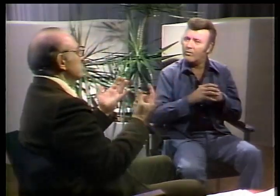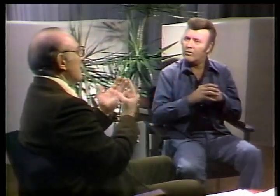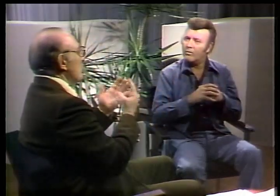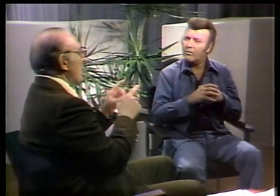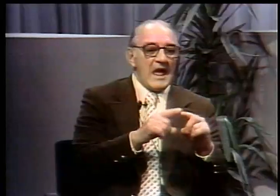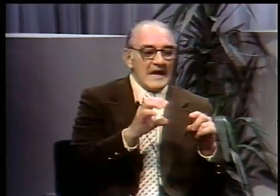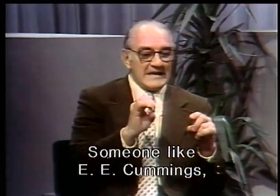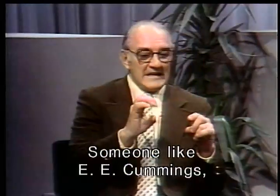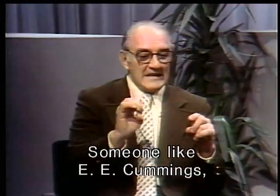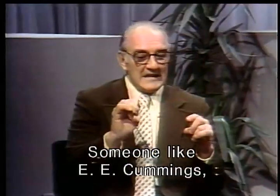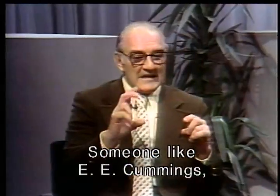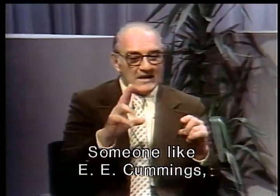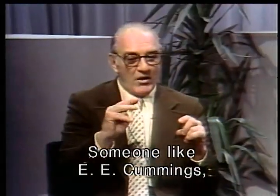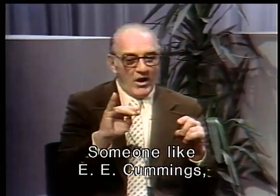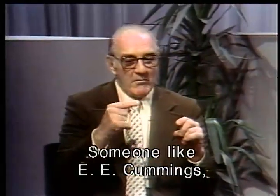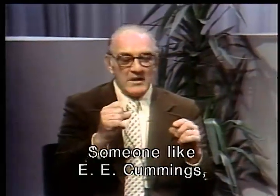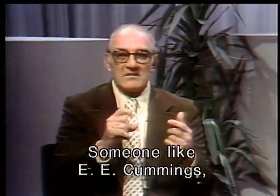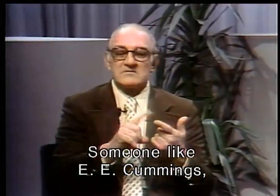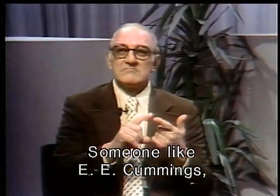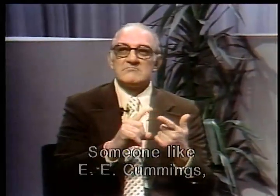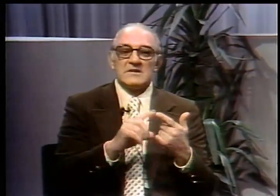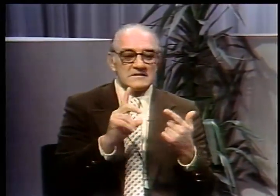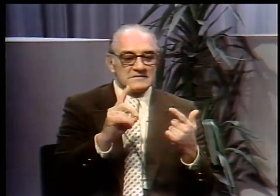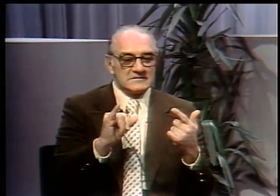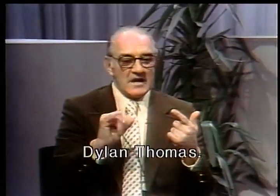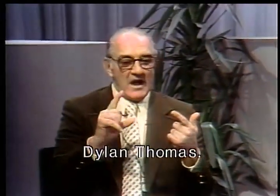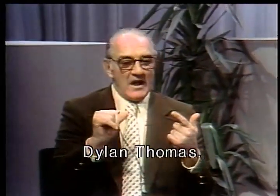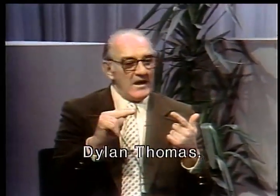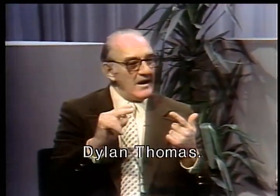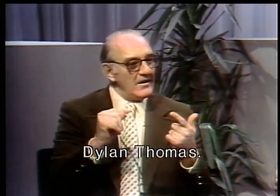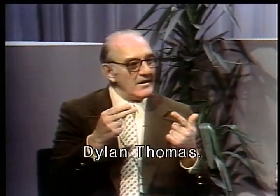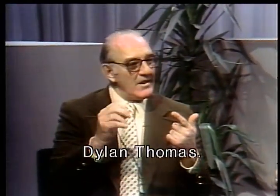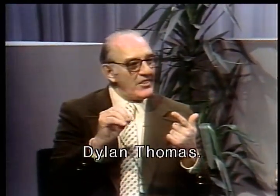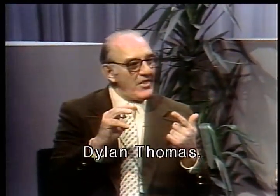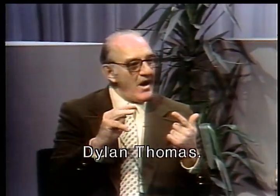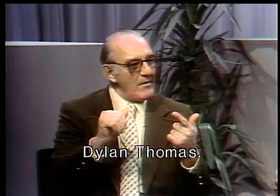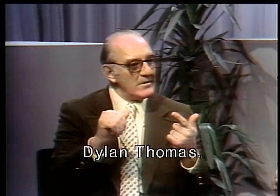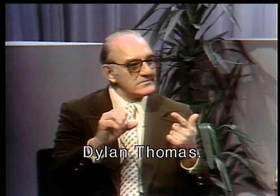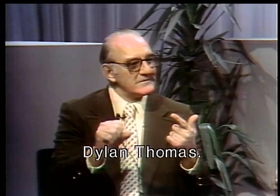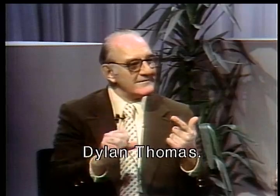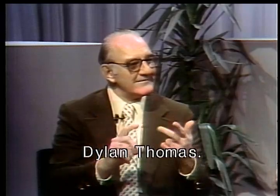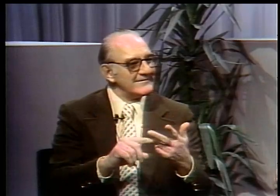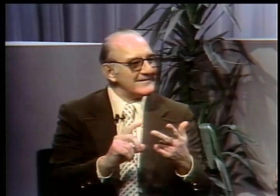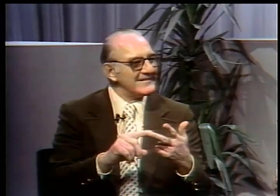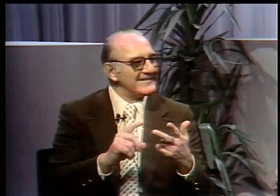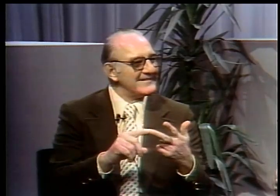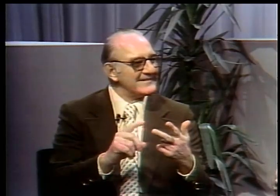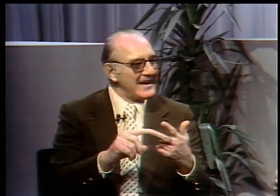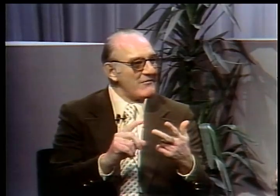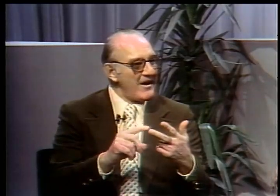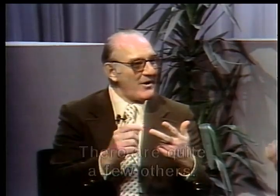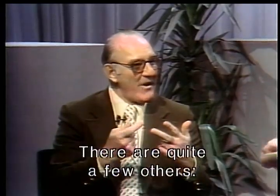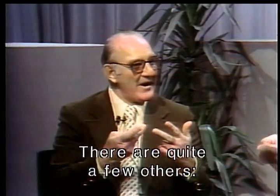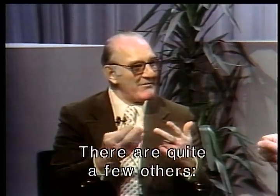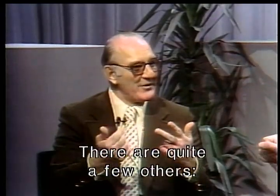Someone like E. Cummings, Diane Thomas. There were quite a few